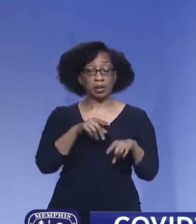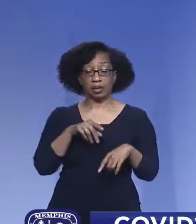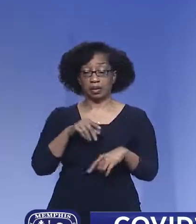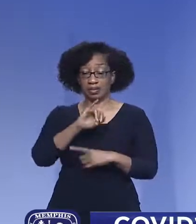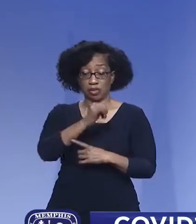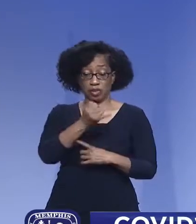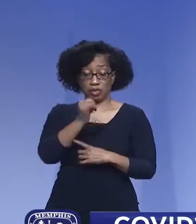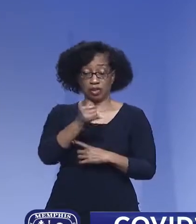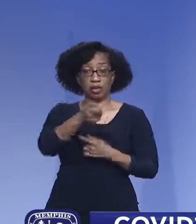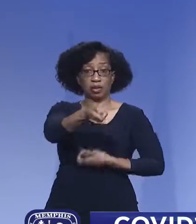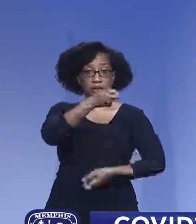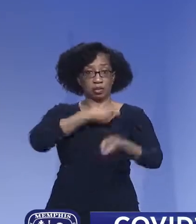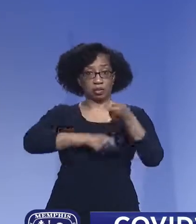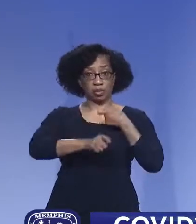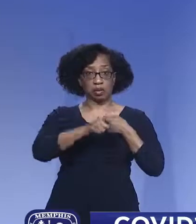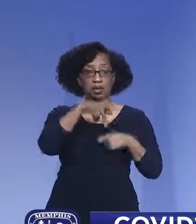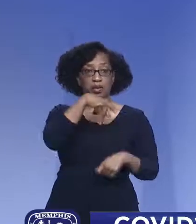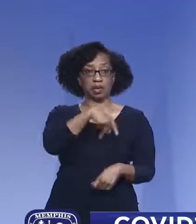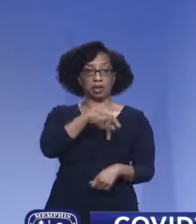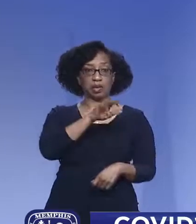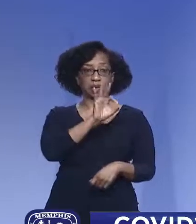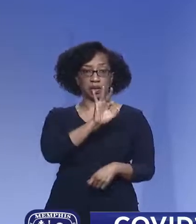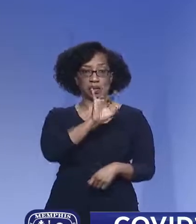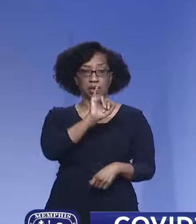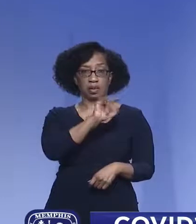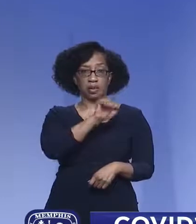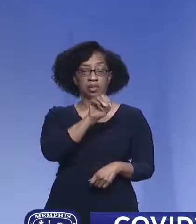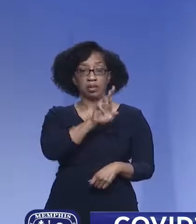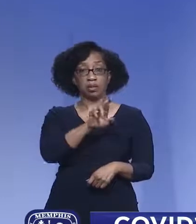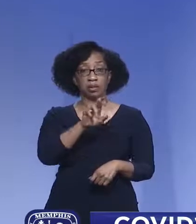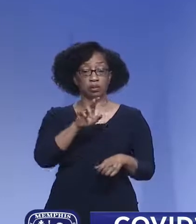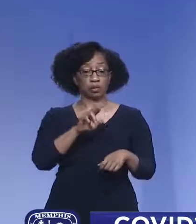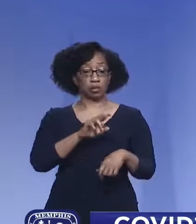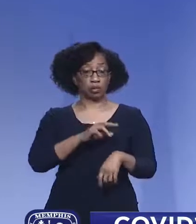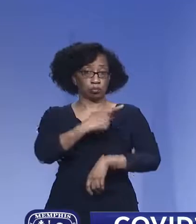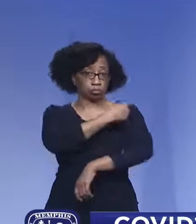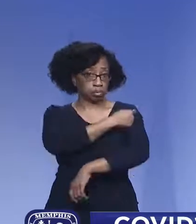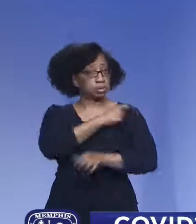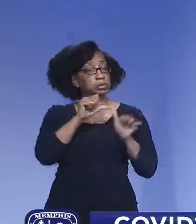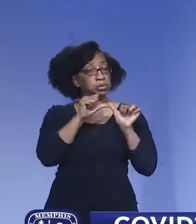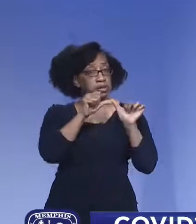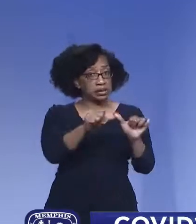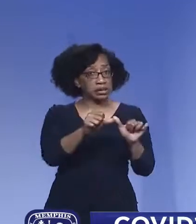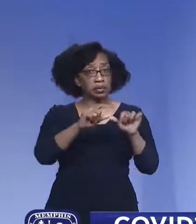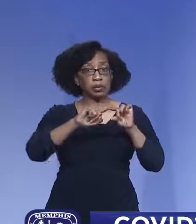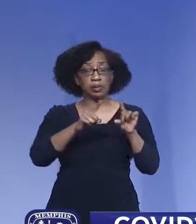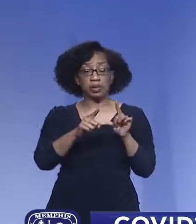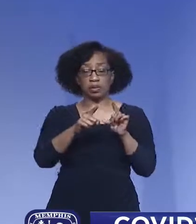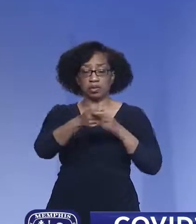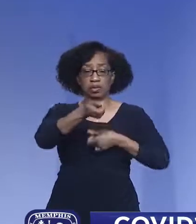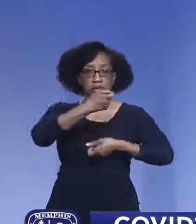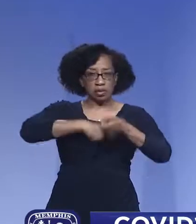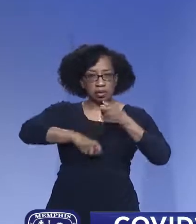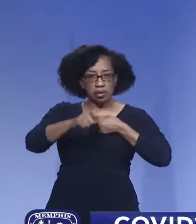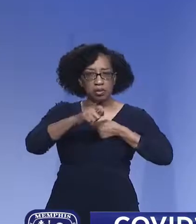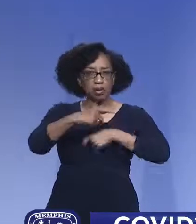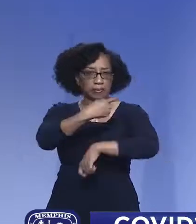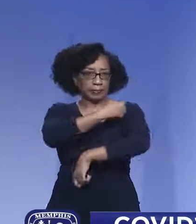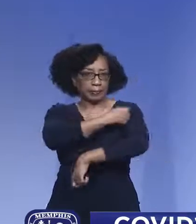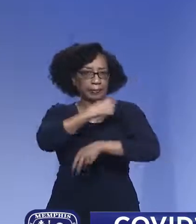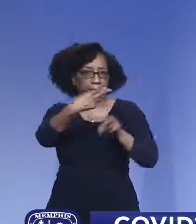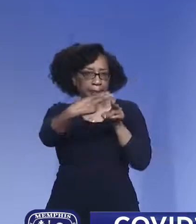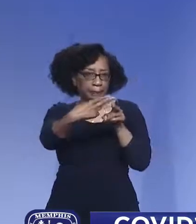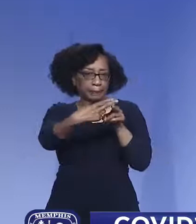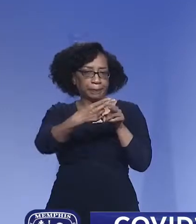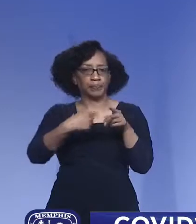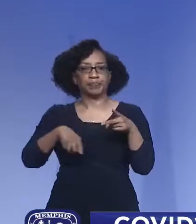for the J&J vaccine. So there's no impact to the operation, just a different vaccination being delivered. The second operation is for